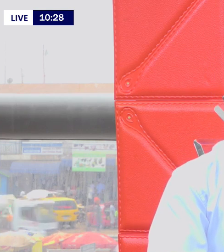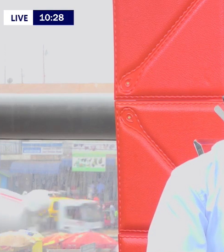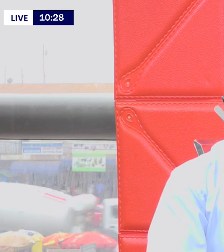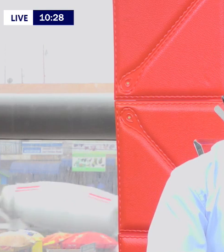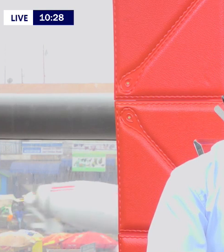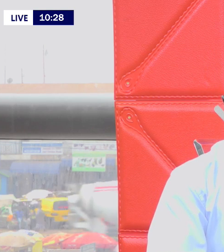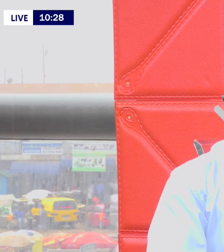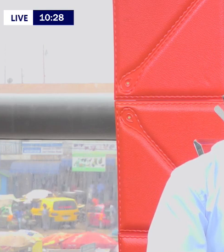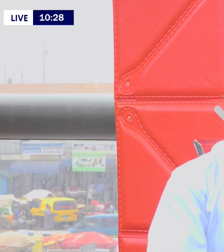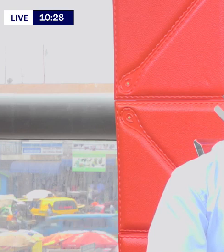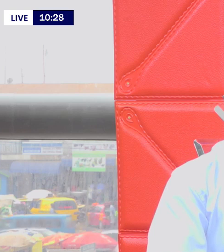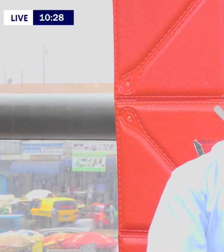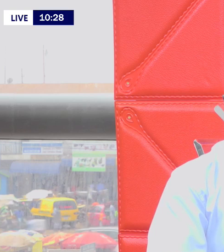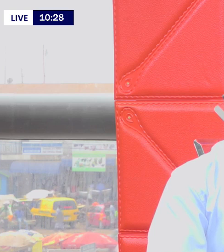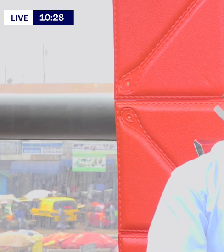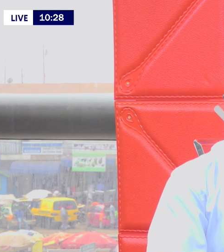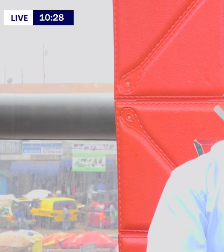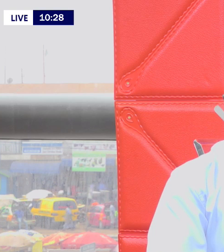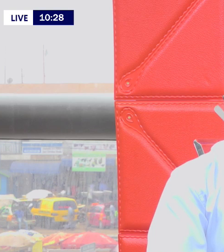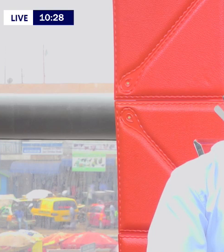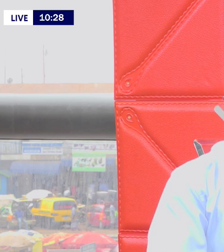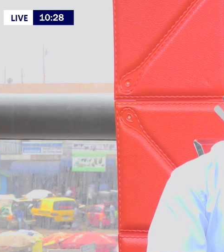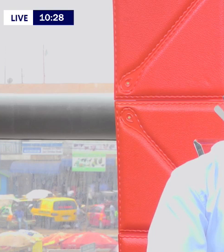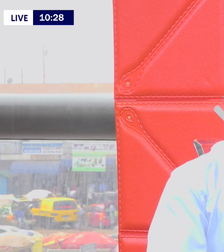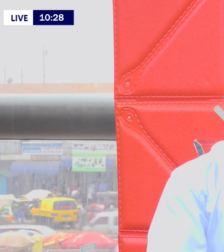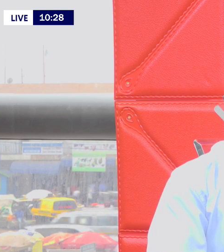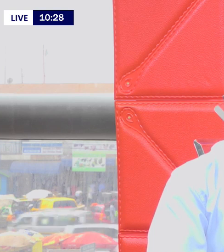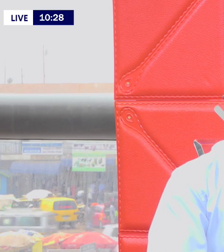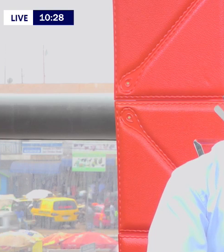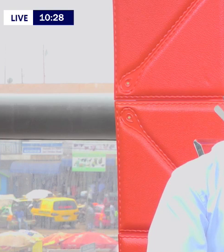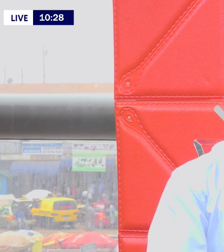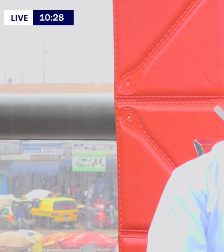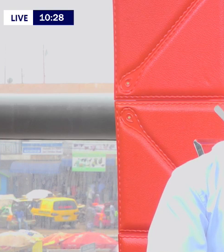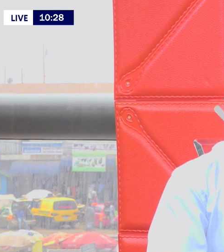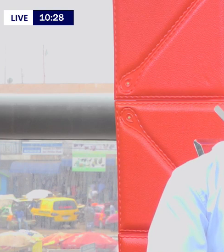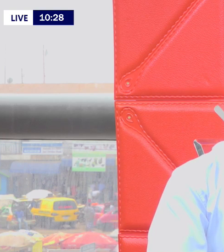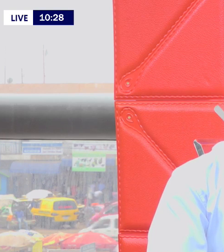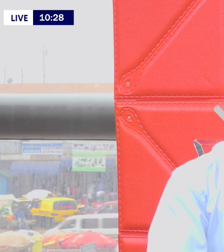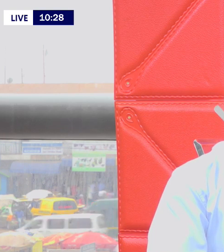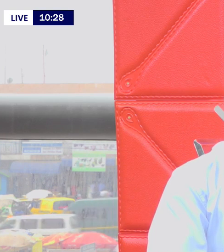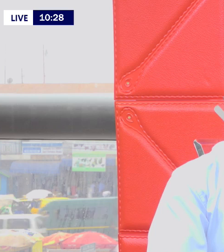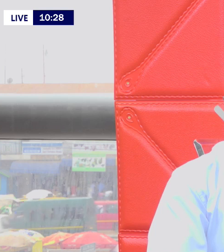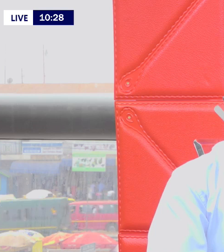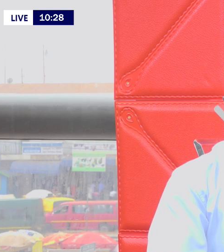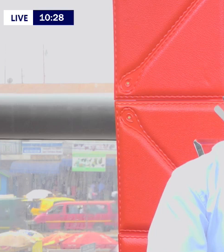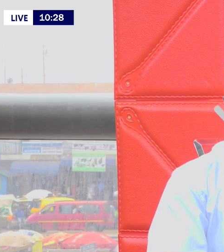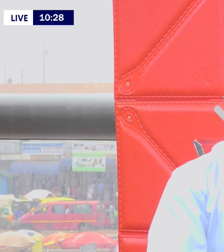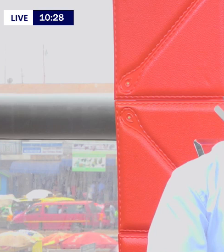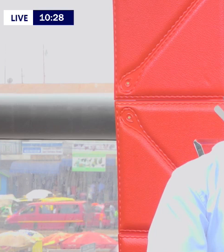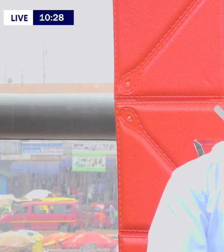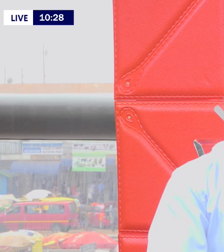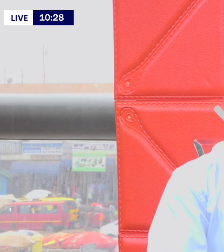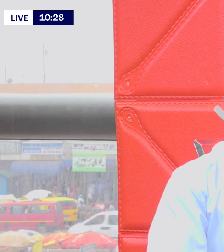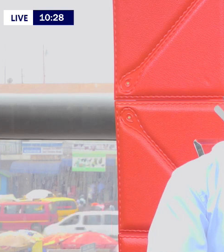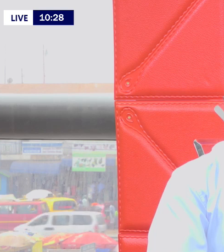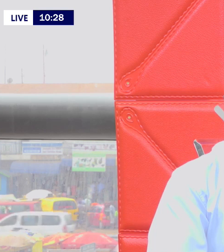necessary. How long are we going to succumb to pressure and fear of corona? Corona is here to stay. Therefore,